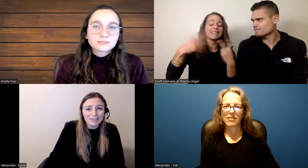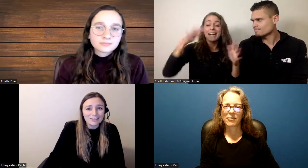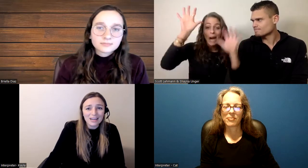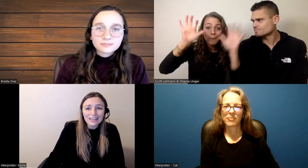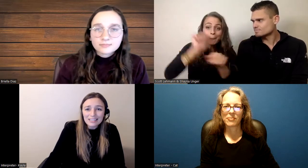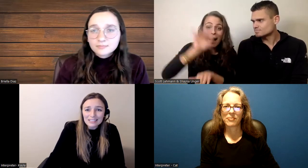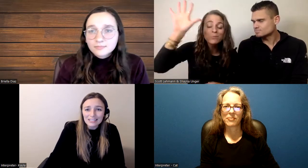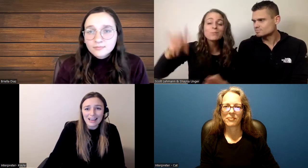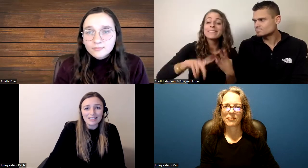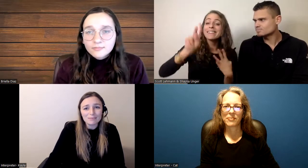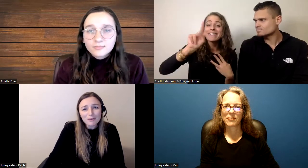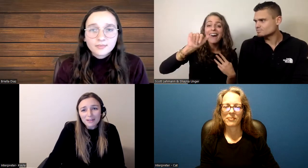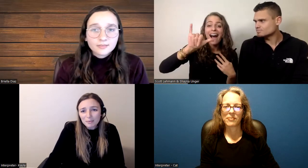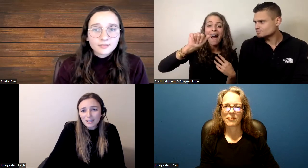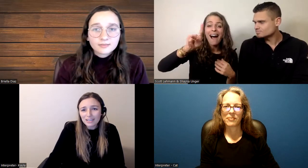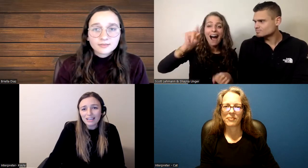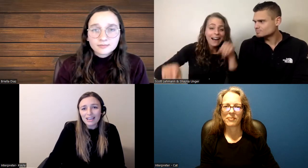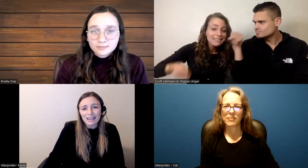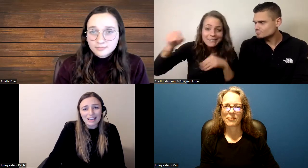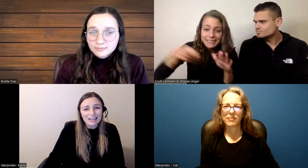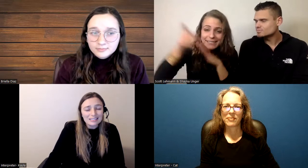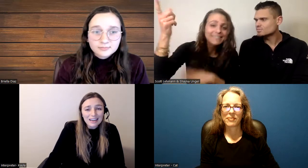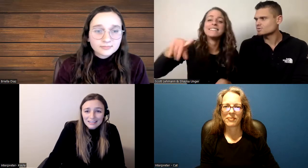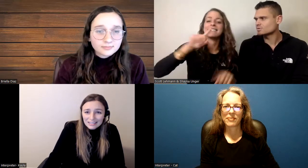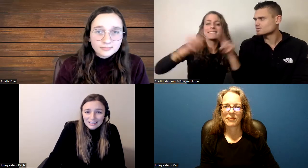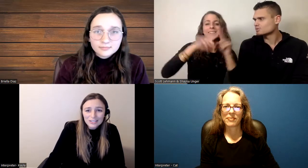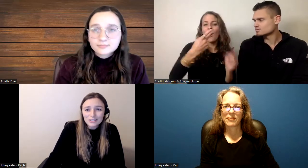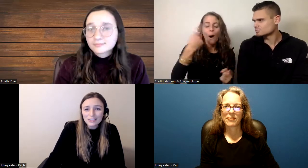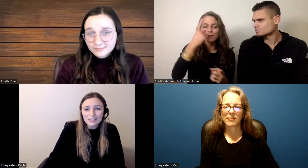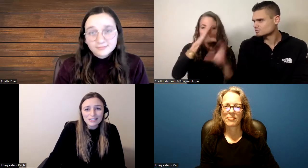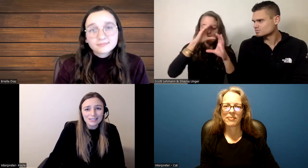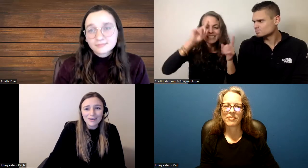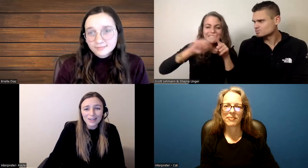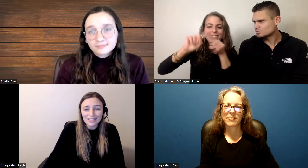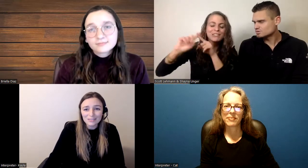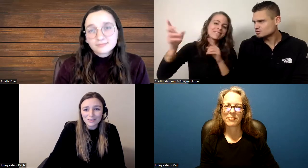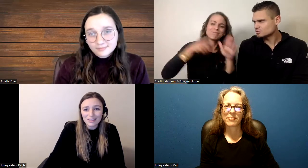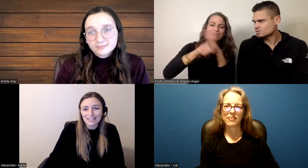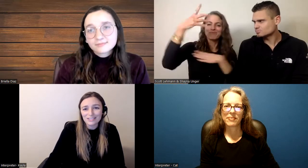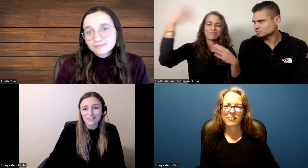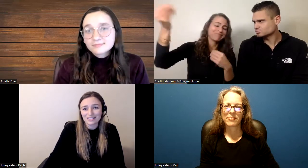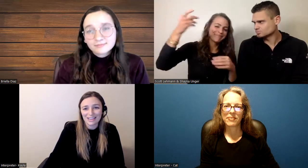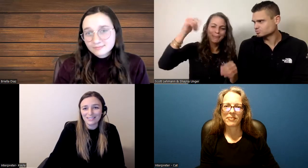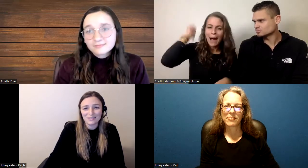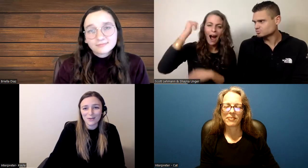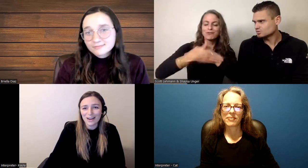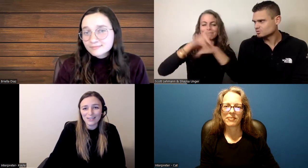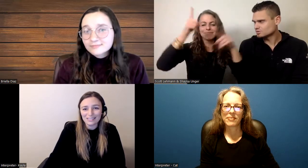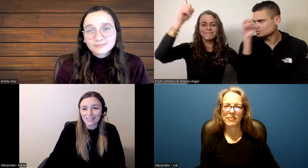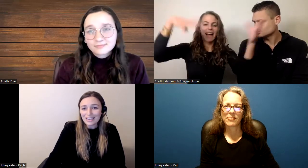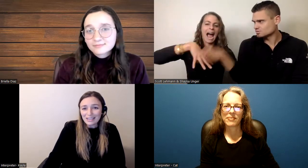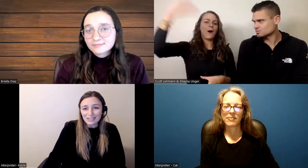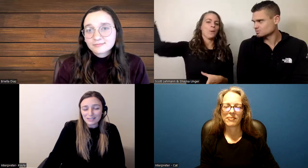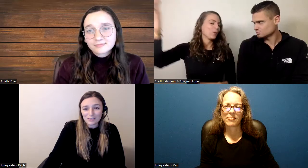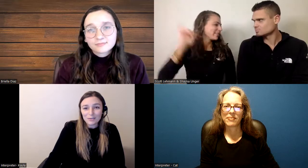seeing backcountry hikes and mountain climbing and kayaking adventures and all kinds of different things, just kind of going out